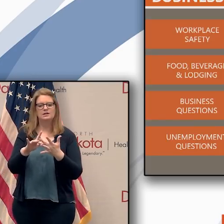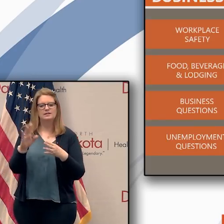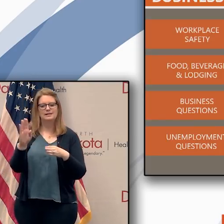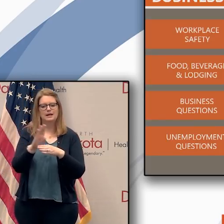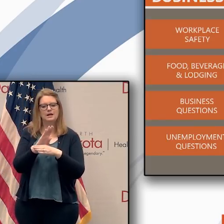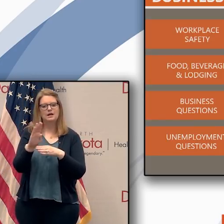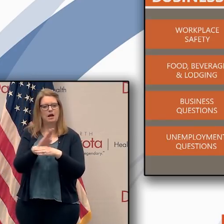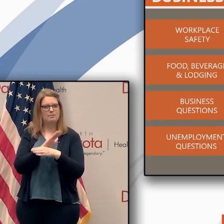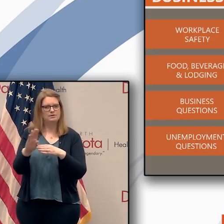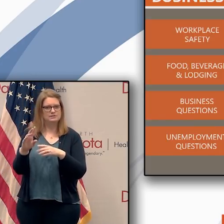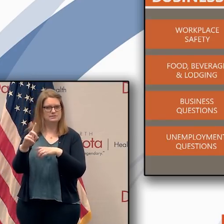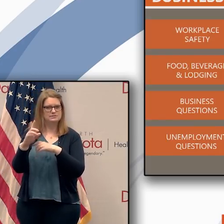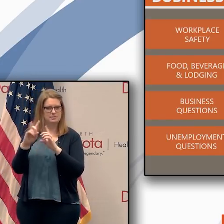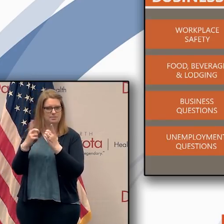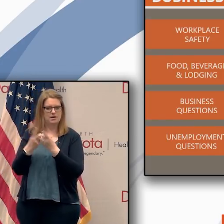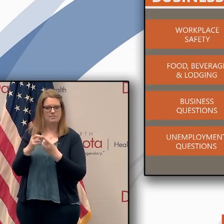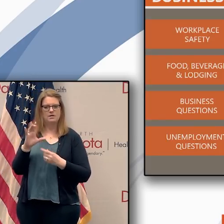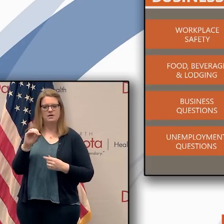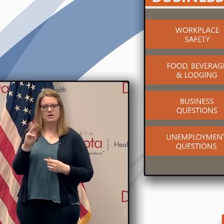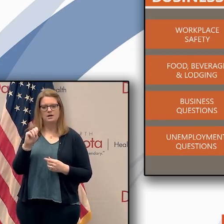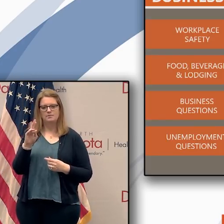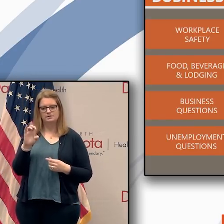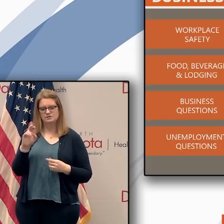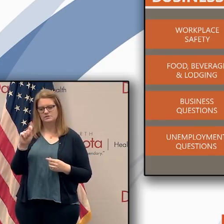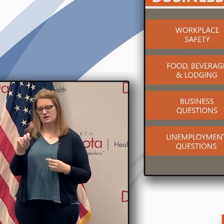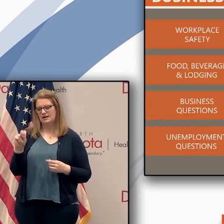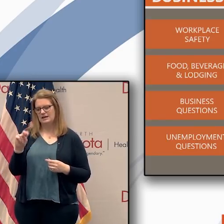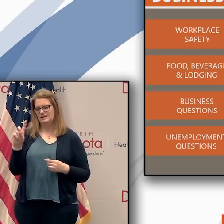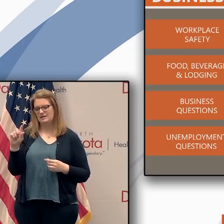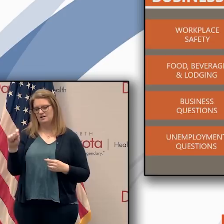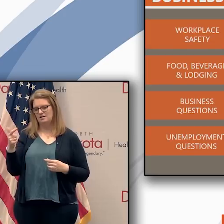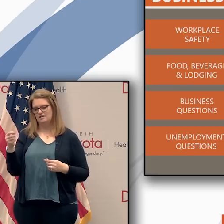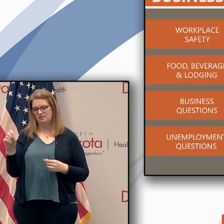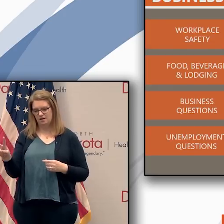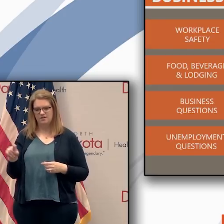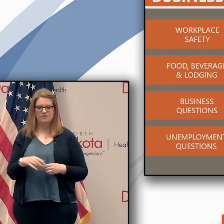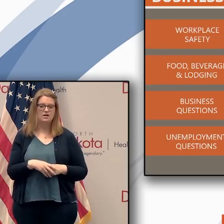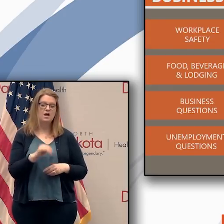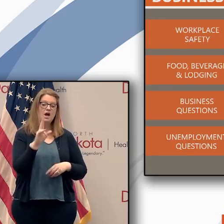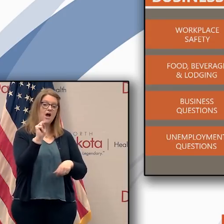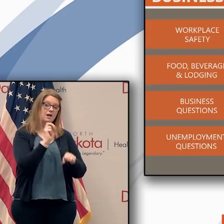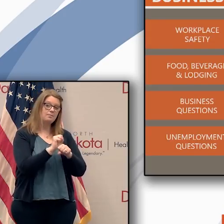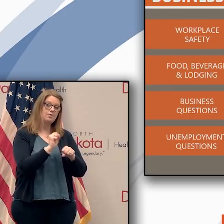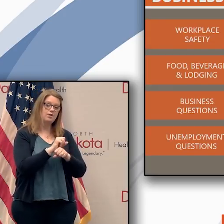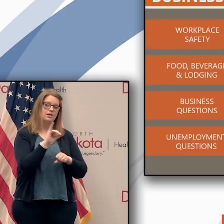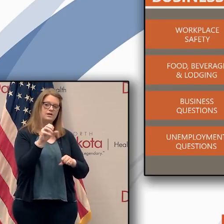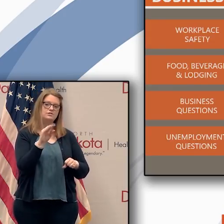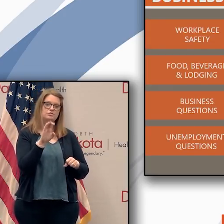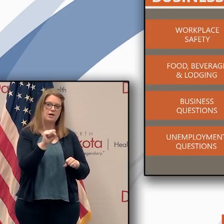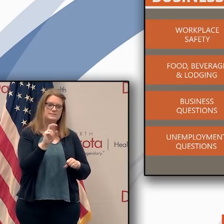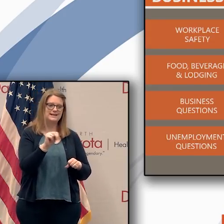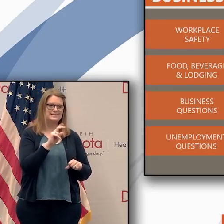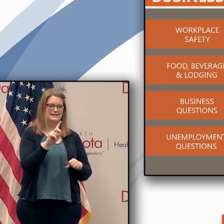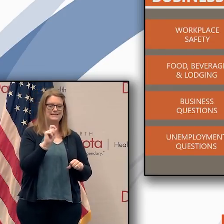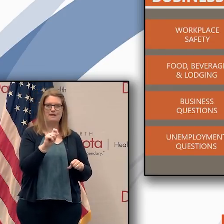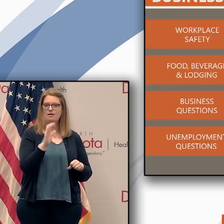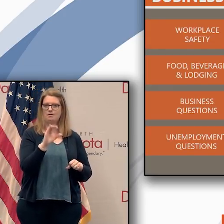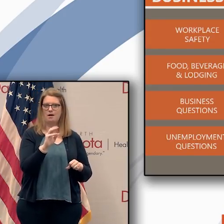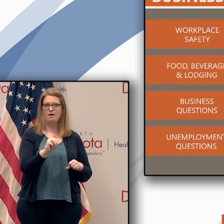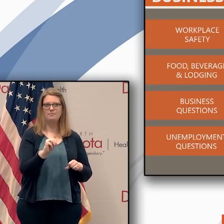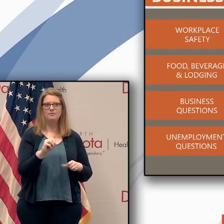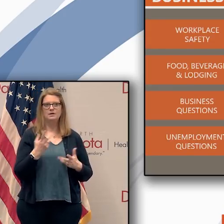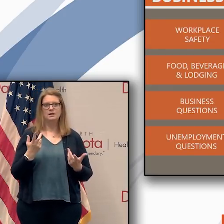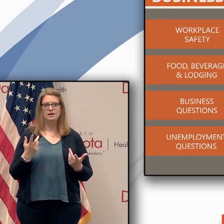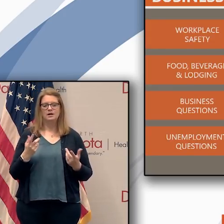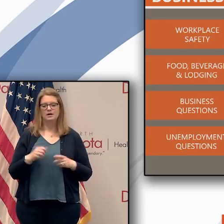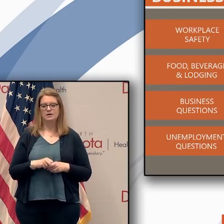Commerce Department at commerce.nd.gov. If you have unemployment, that goes to Job Service, jobsnd.com. And of course, you